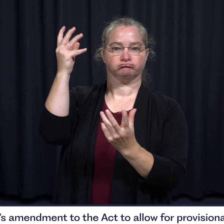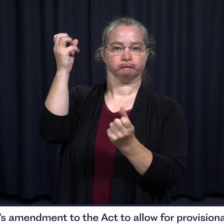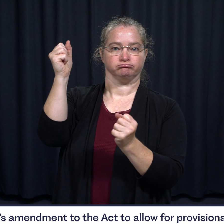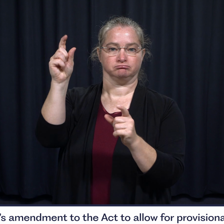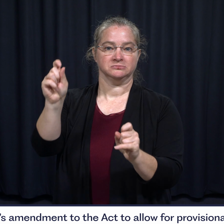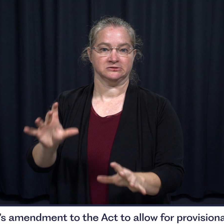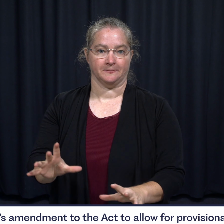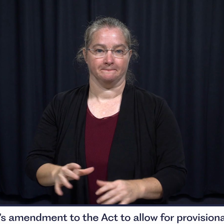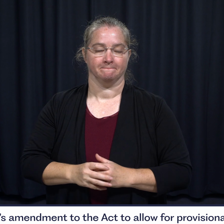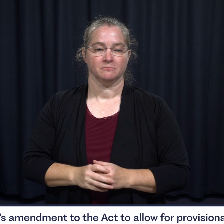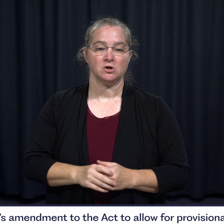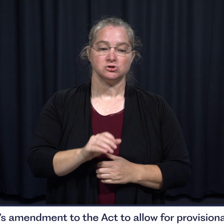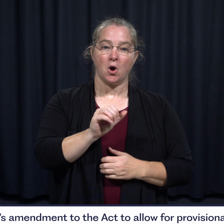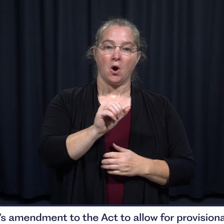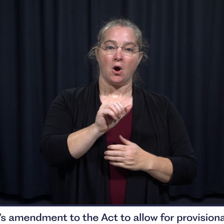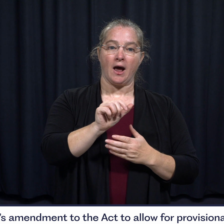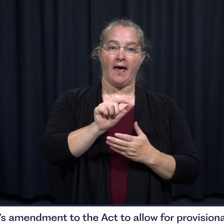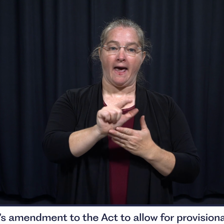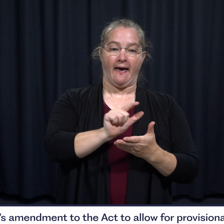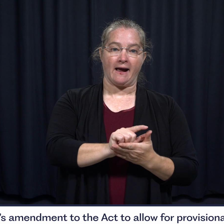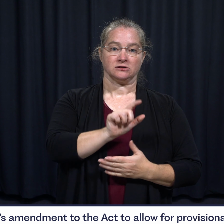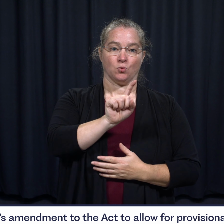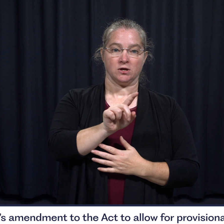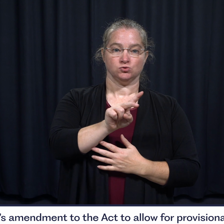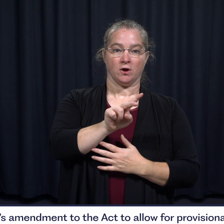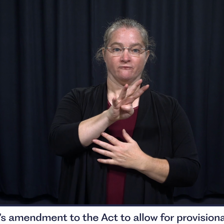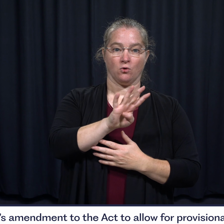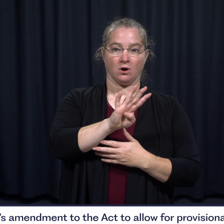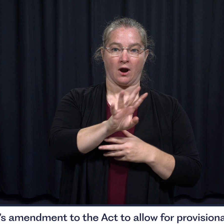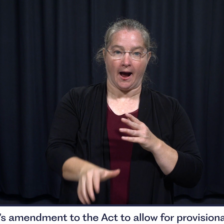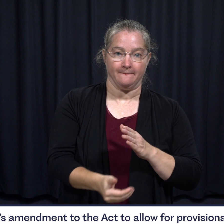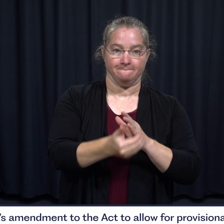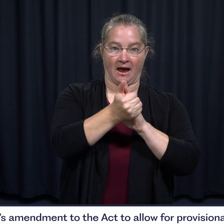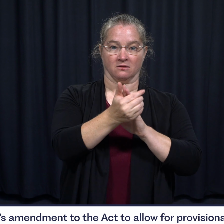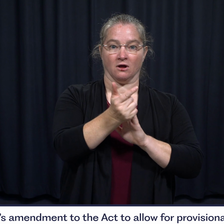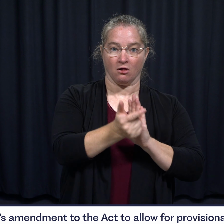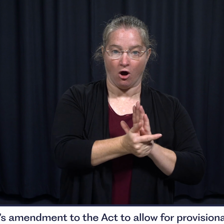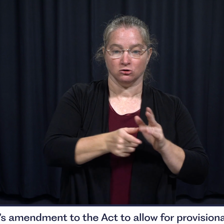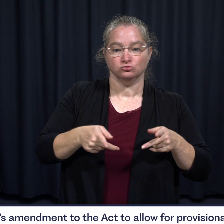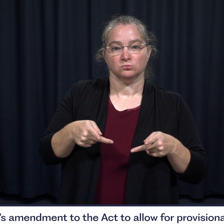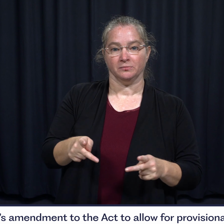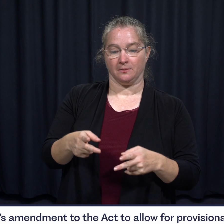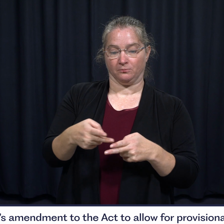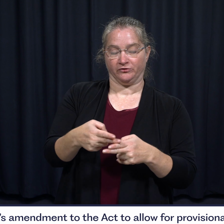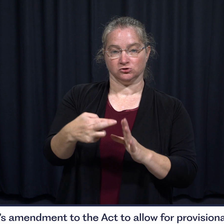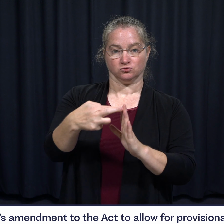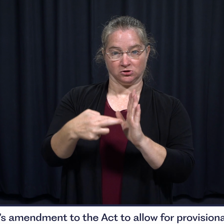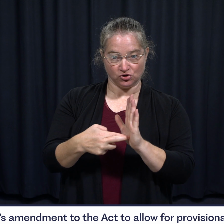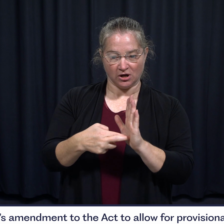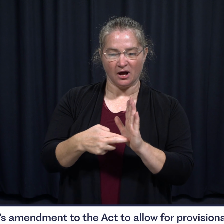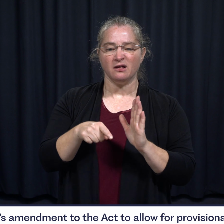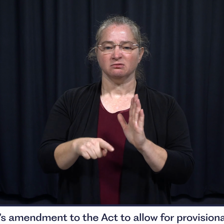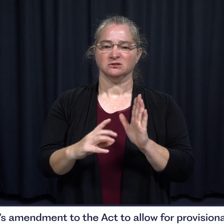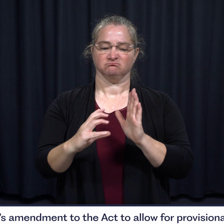Act 124's amendment to the Act to allow for provisional registration, this section is added to provide